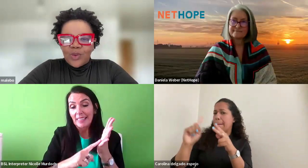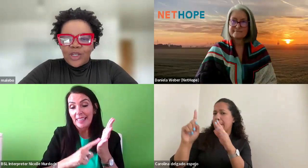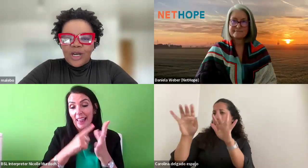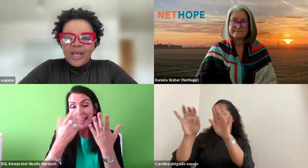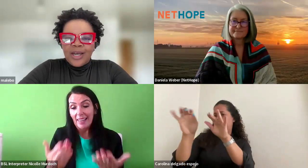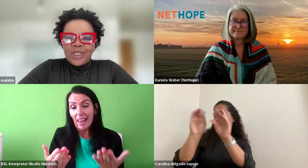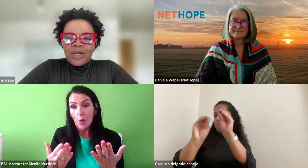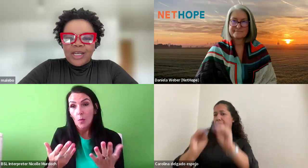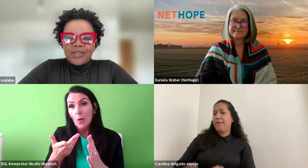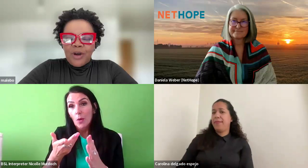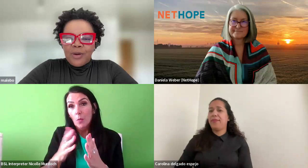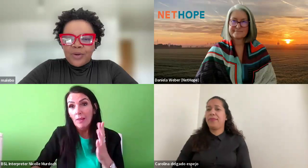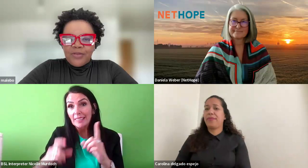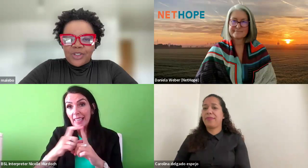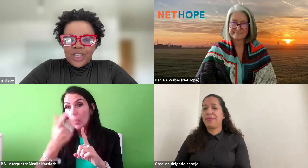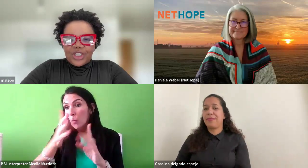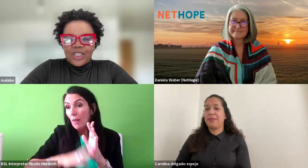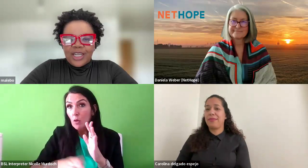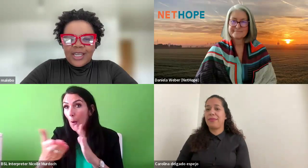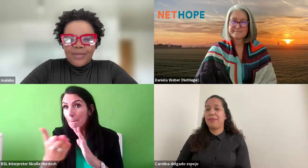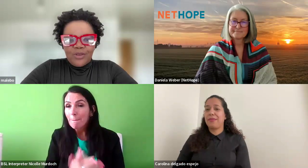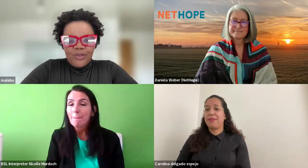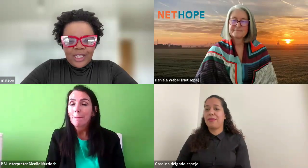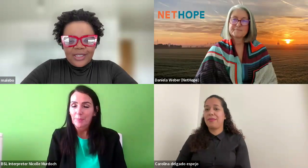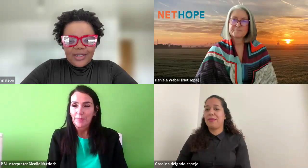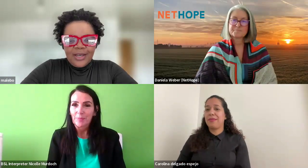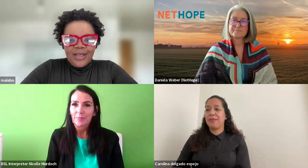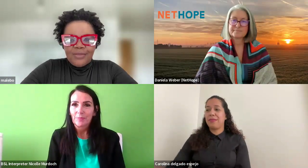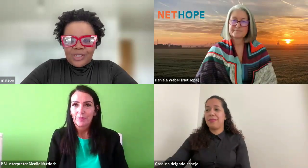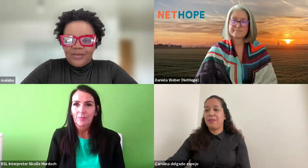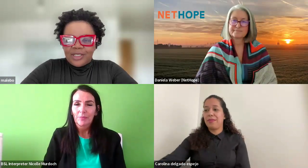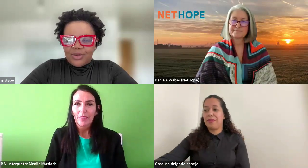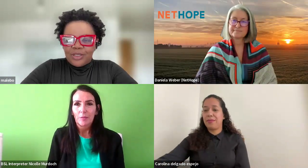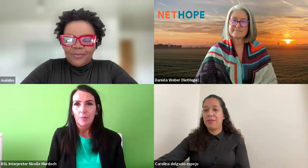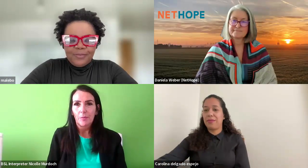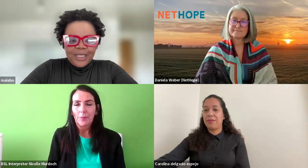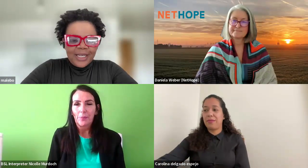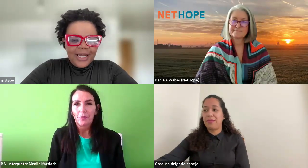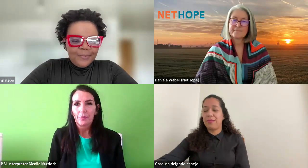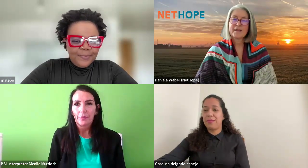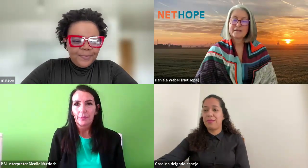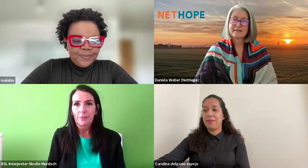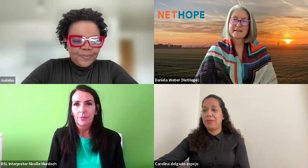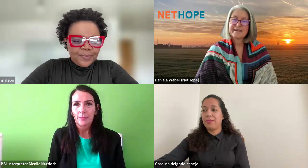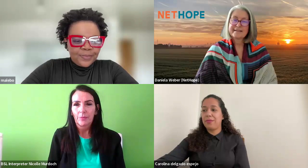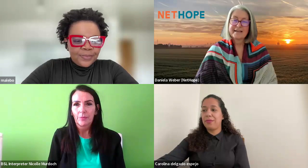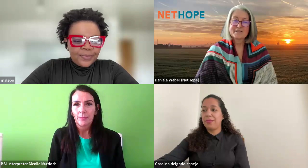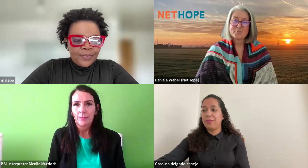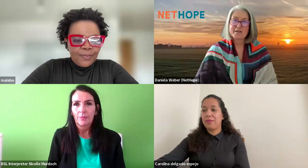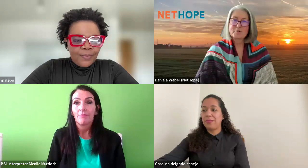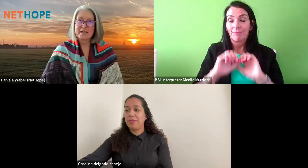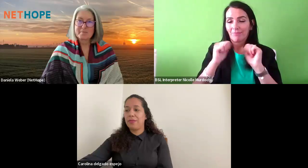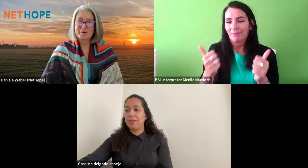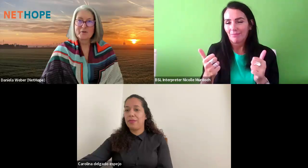let us know where you are joining us from, a brief introduction, and please don't forget your self-description. Daniela? Thank you